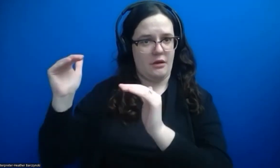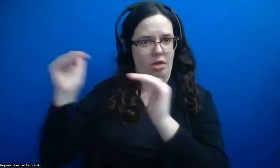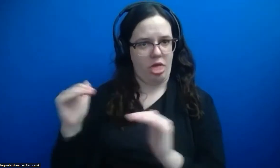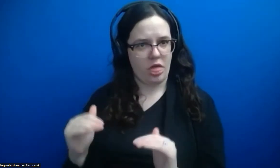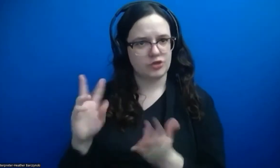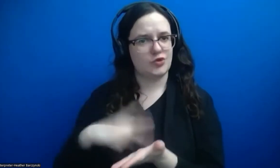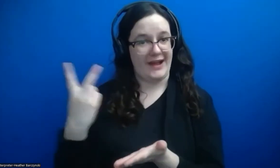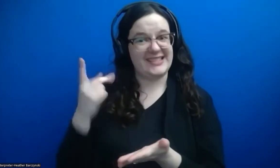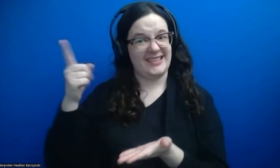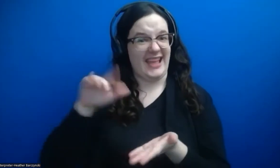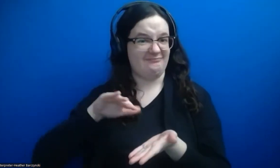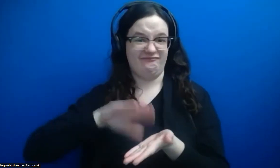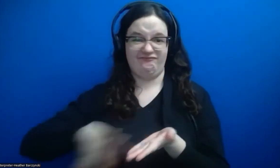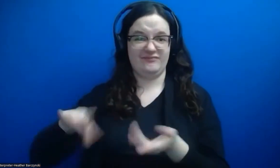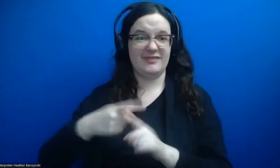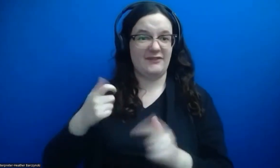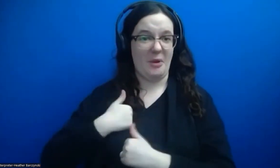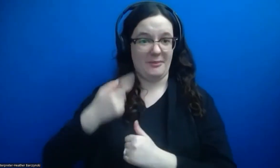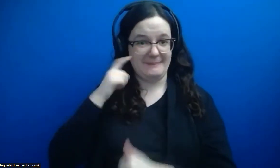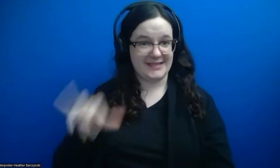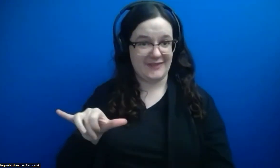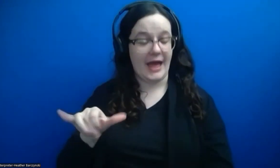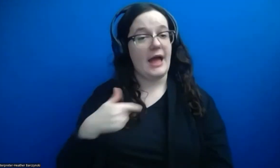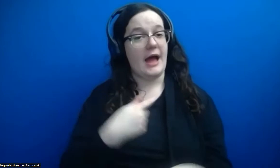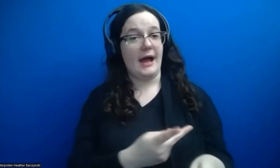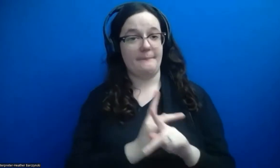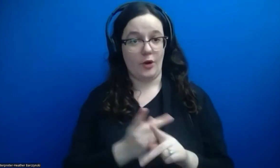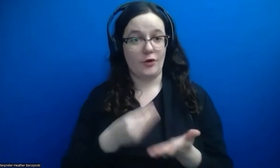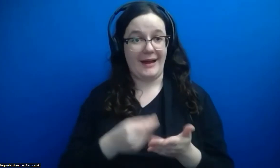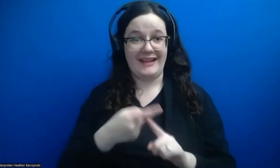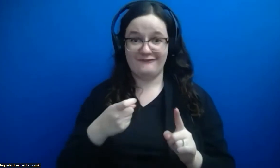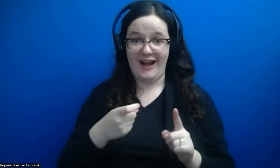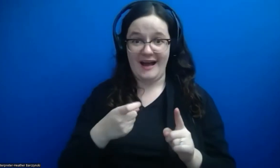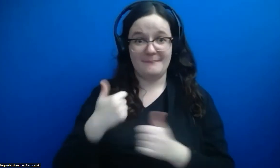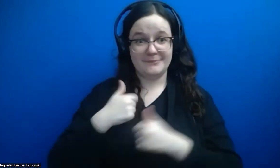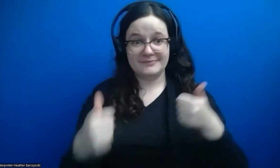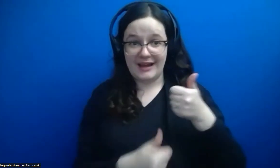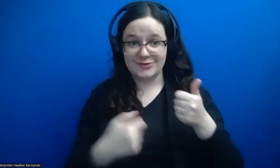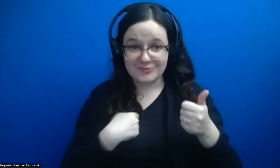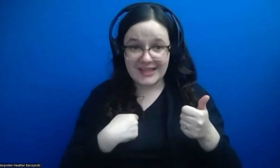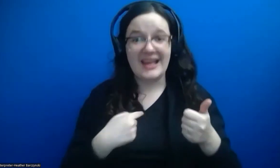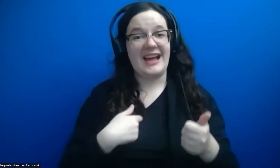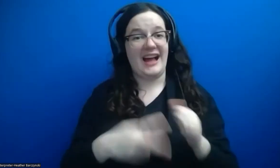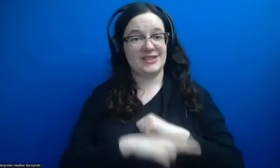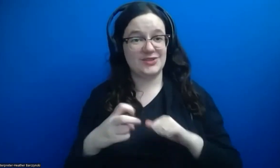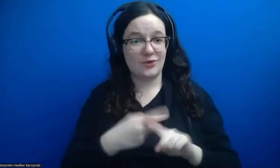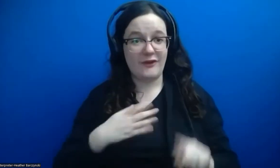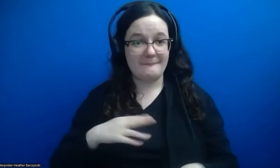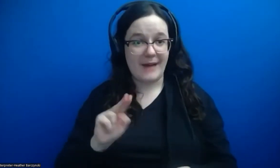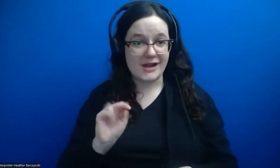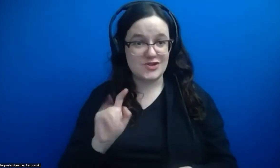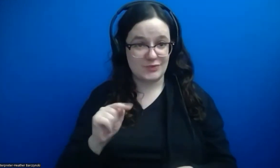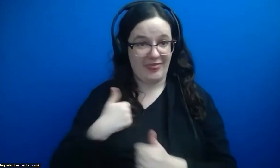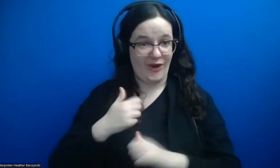because of it. Borrowed money from my own subordinates, stole from my own unit, got let out of the Army, and it did